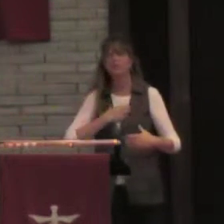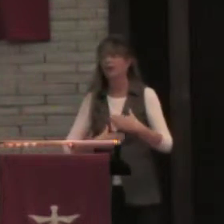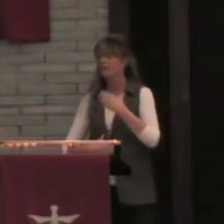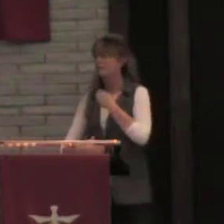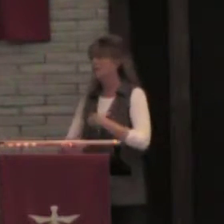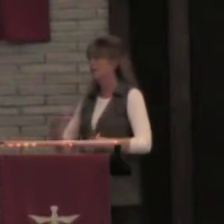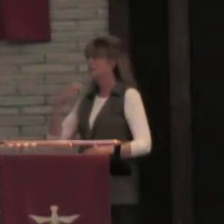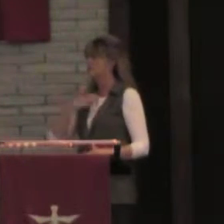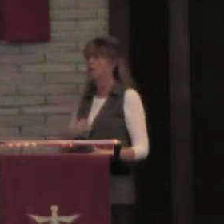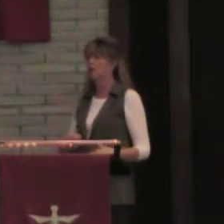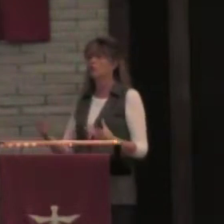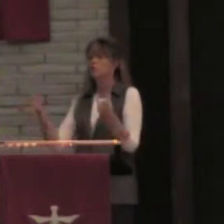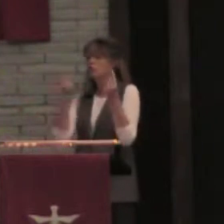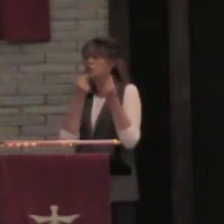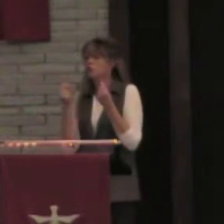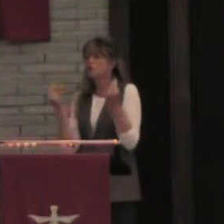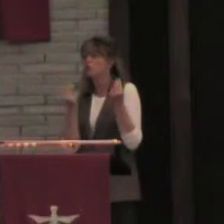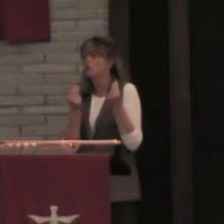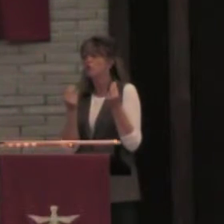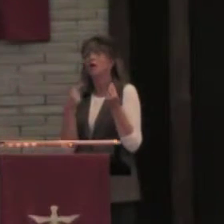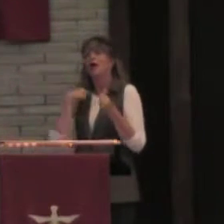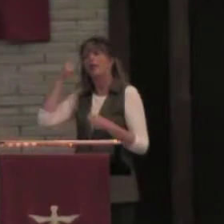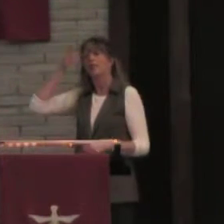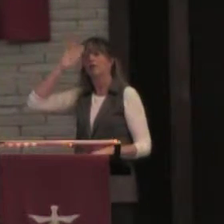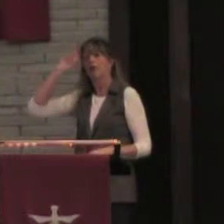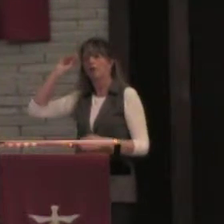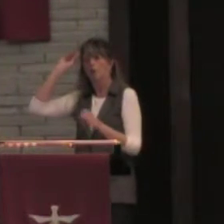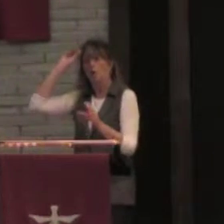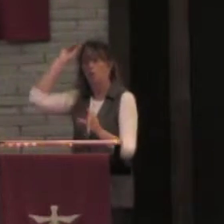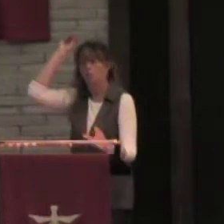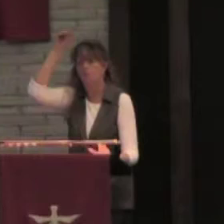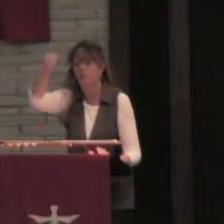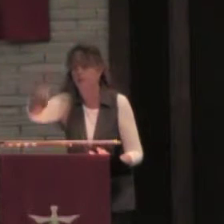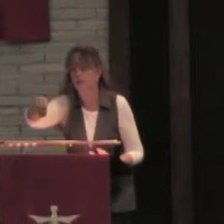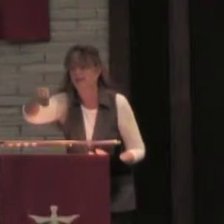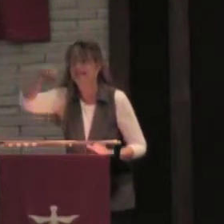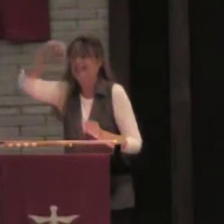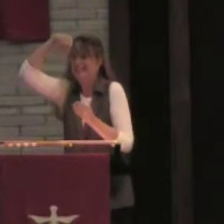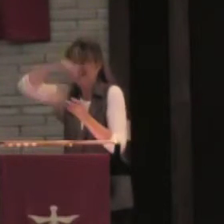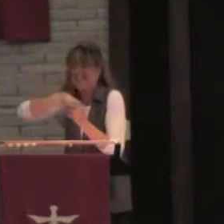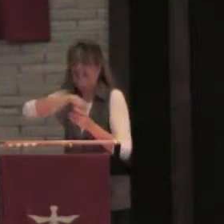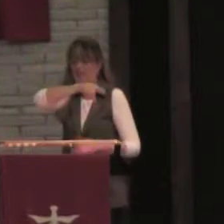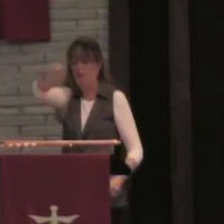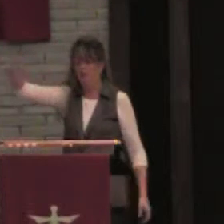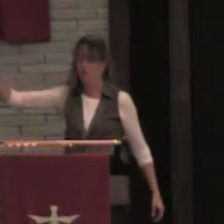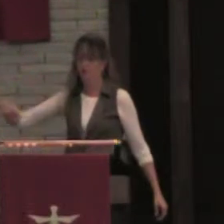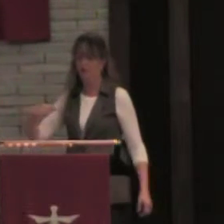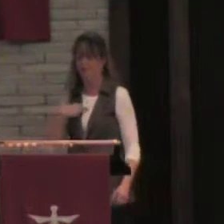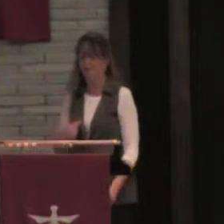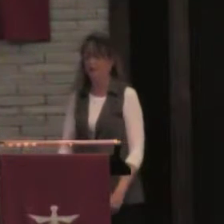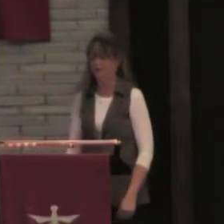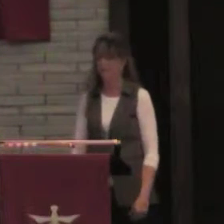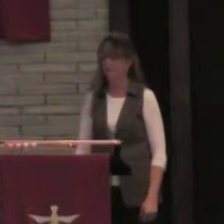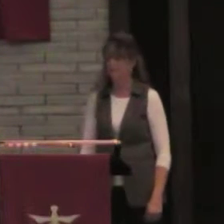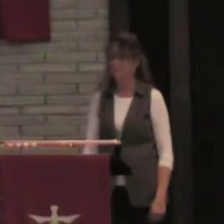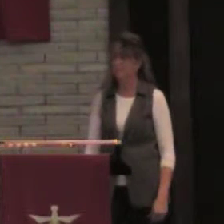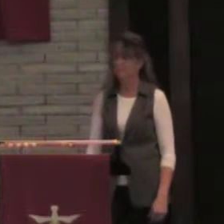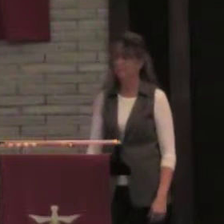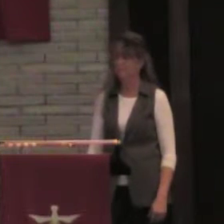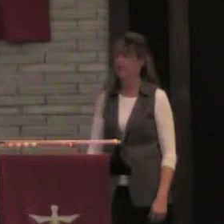photographer, all these different desires of things that we desire to do, God puts that in your heart, in you and me.